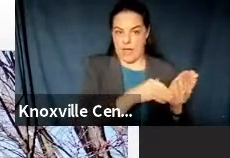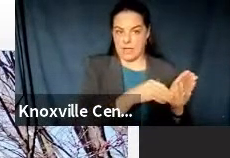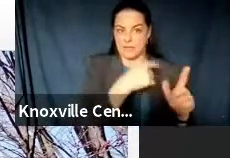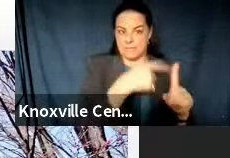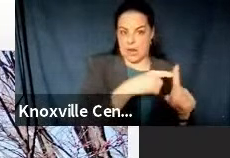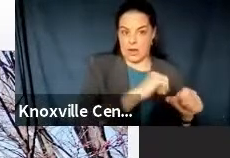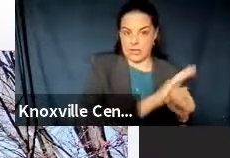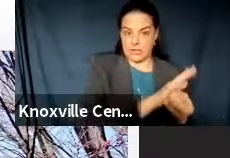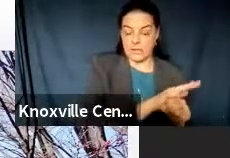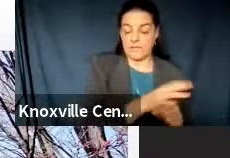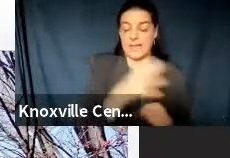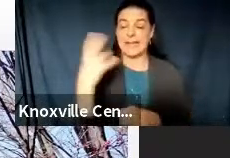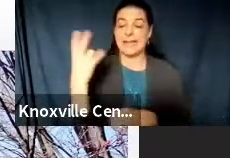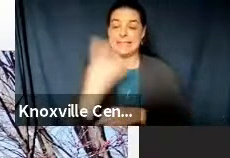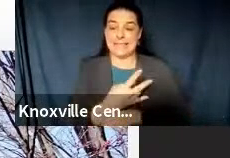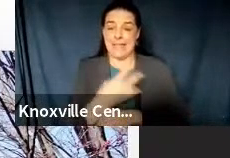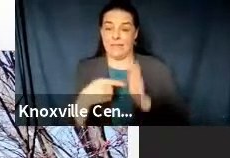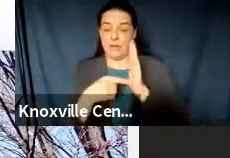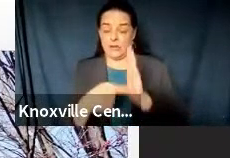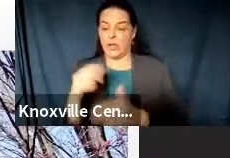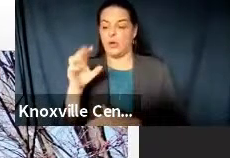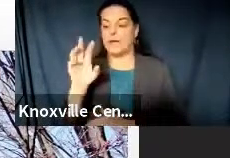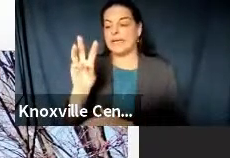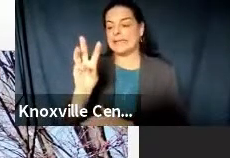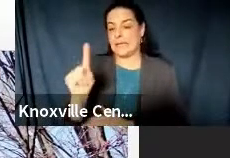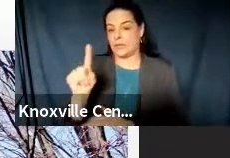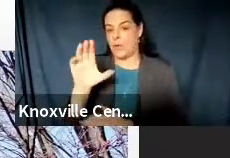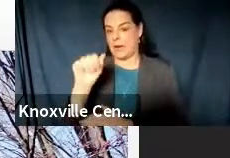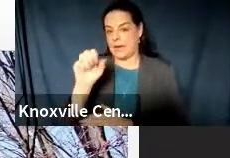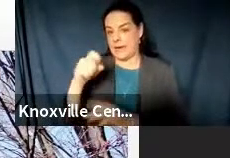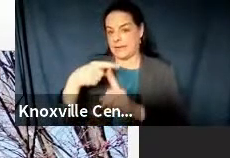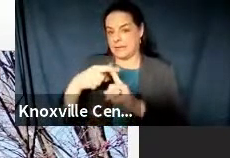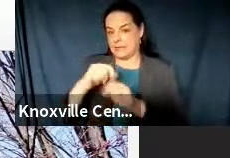our 7-day trend line shows 61 new cases per